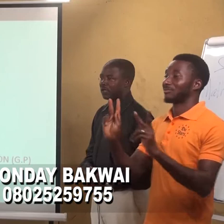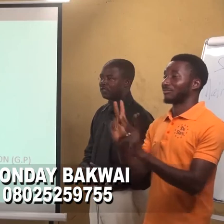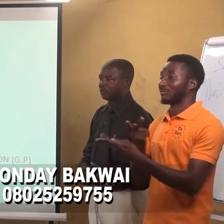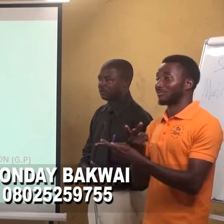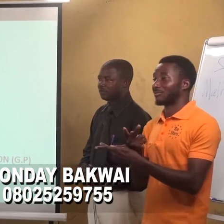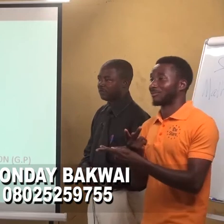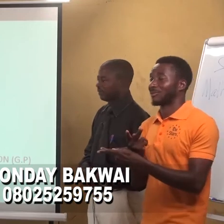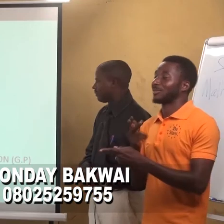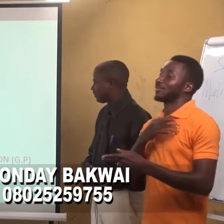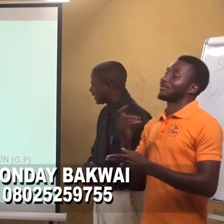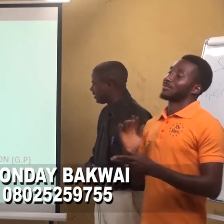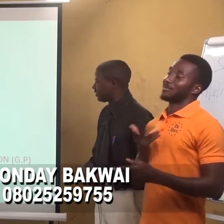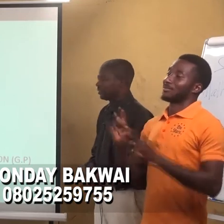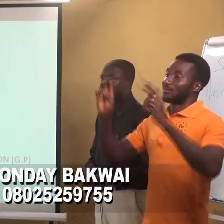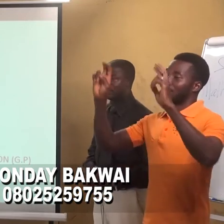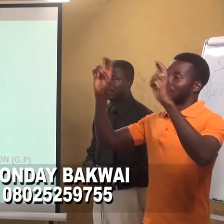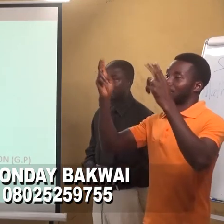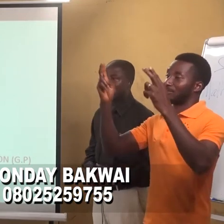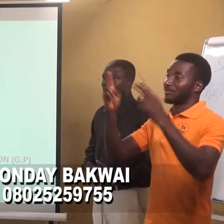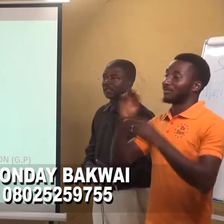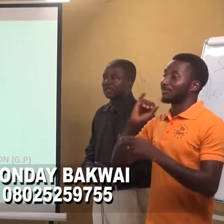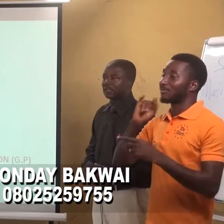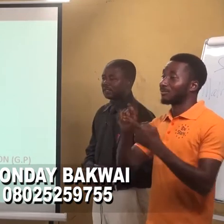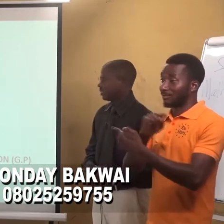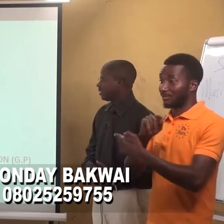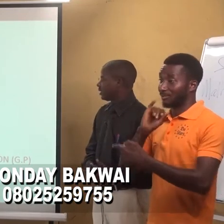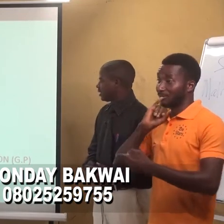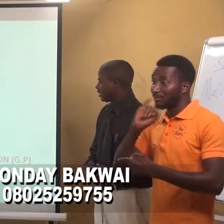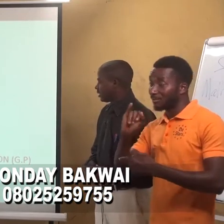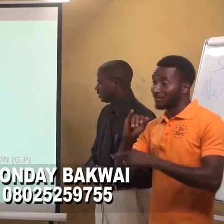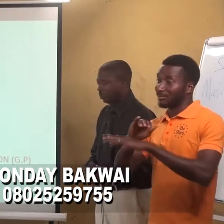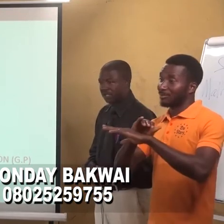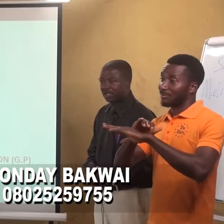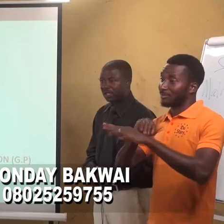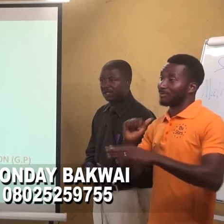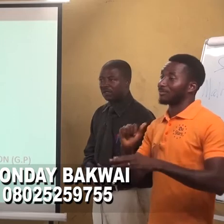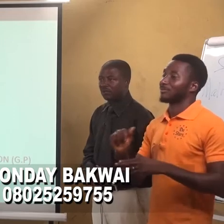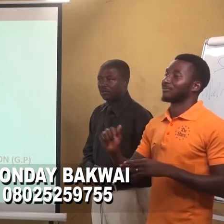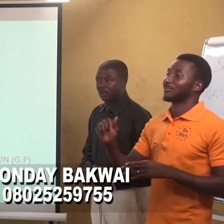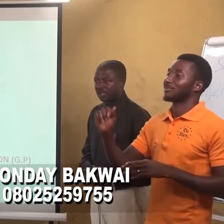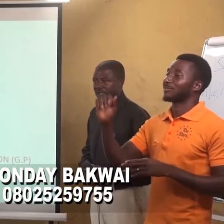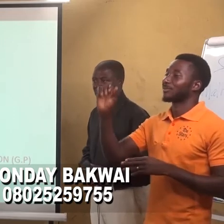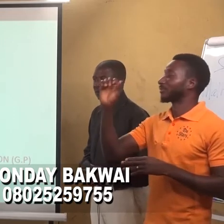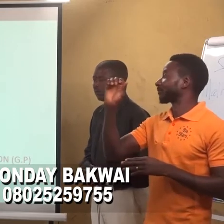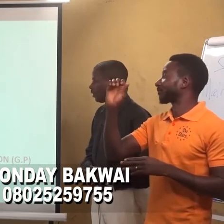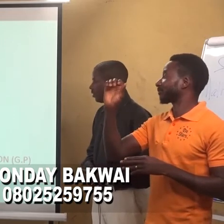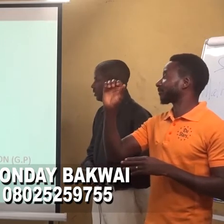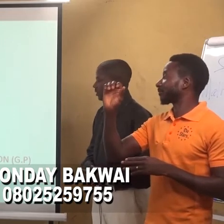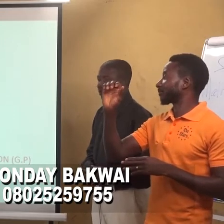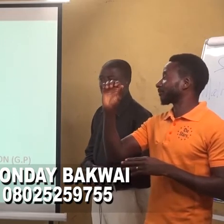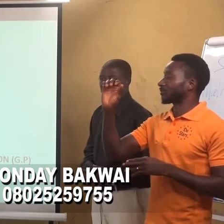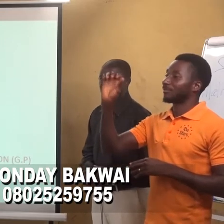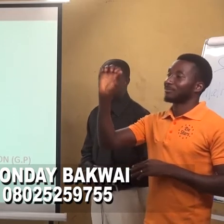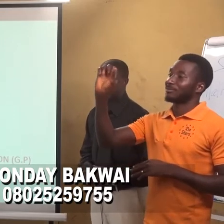subtopic under sequences in mathematics, and it is geometrical progression